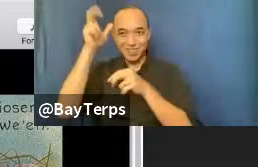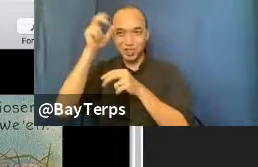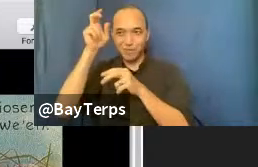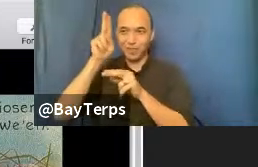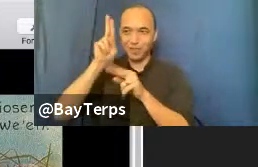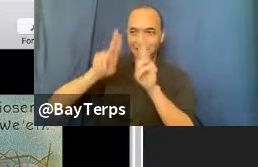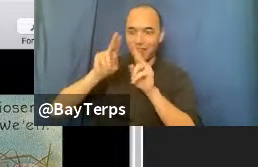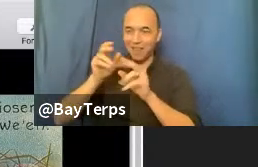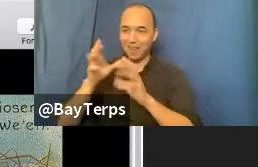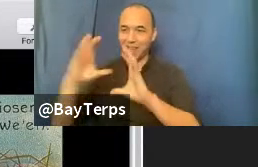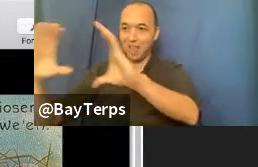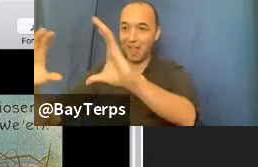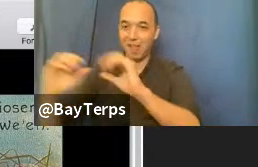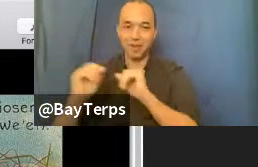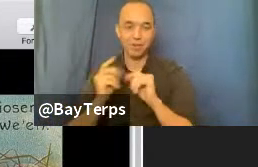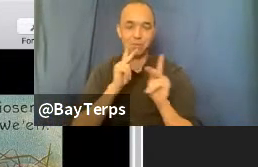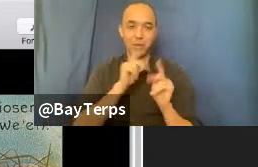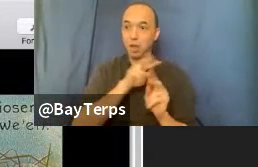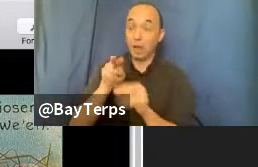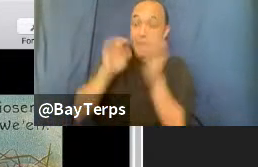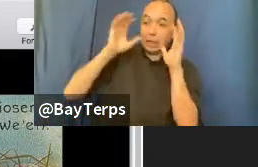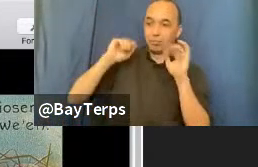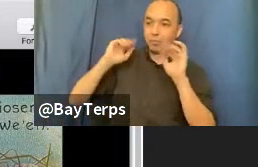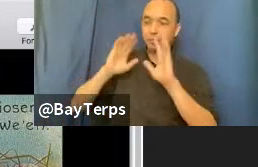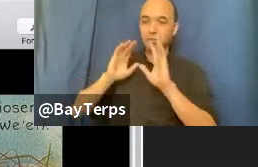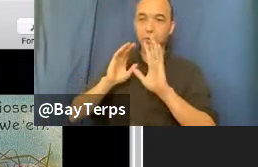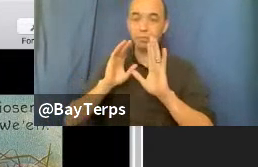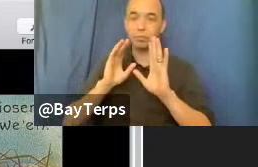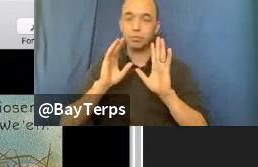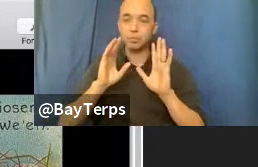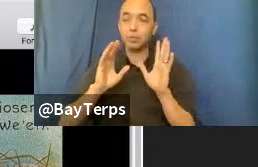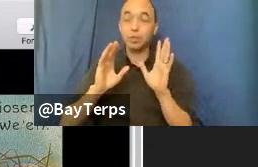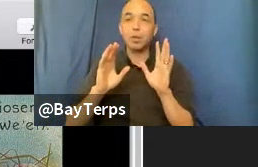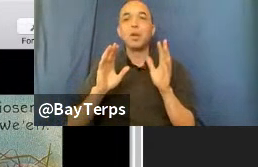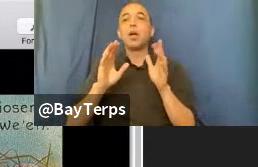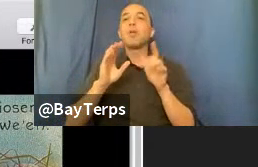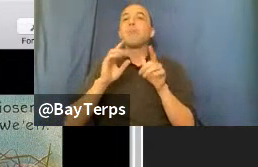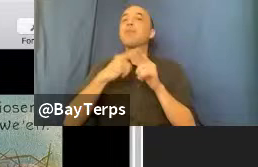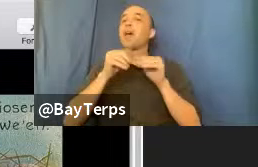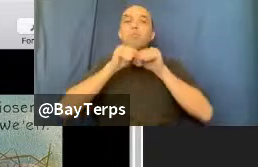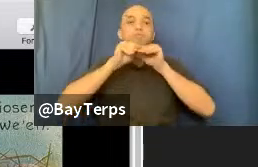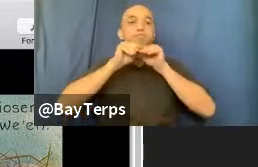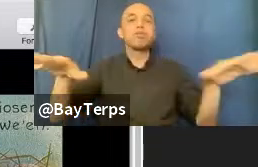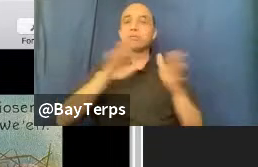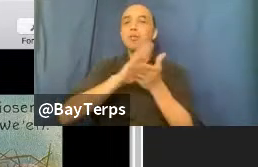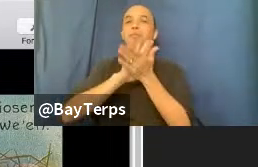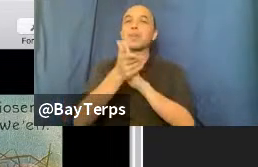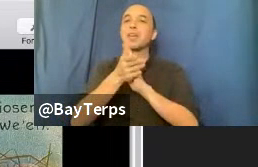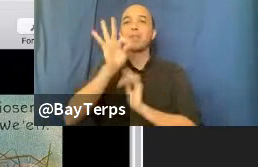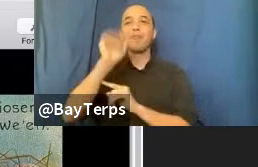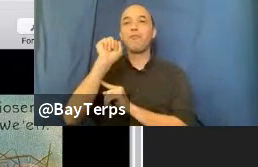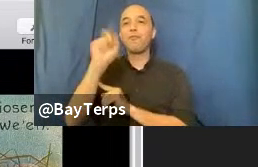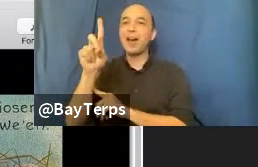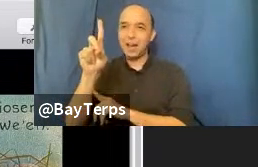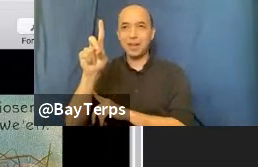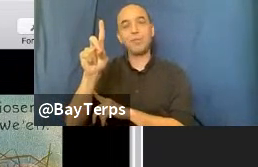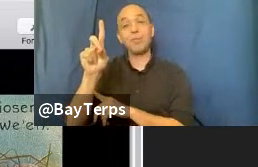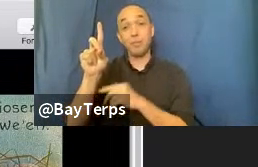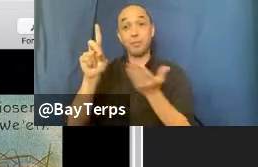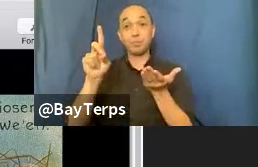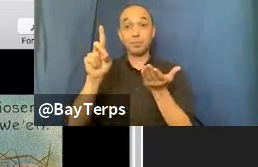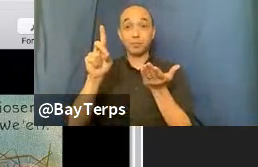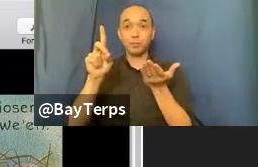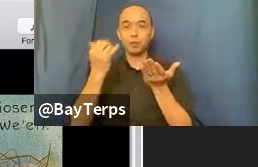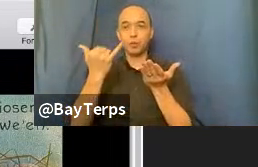of the day, they would teach people how to carve their own jack-o'-lanterns, just like today. And these are examples of some old